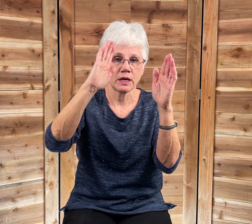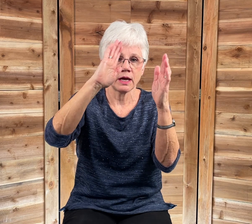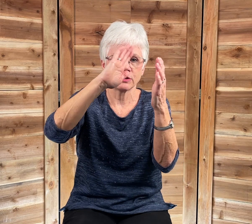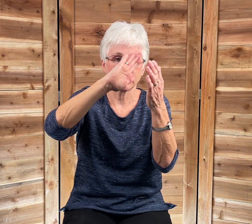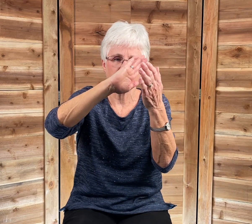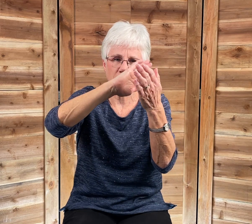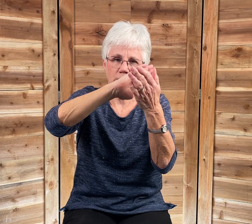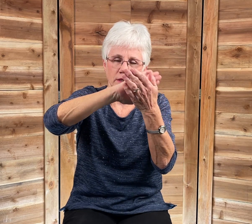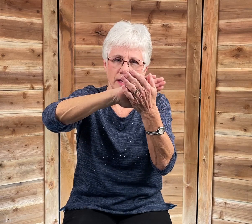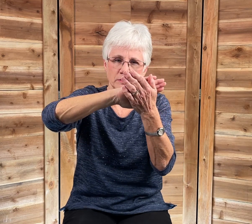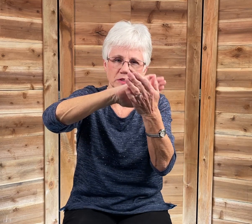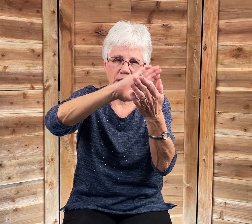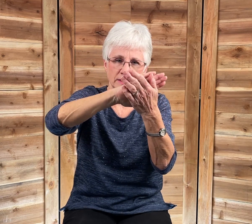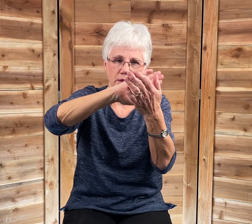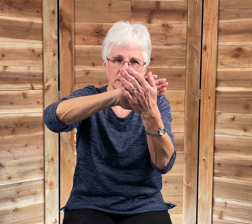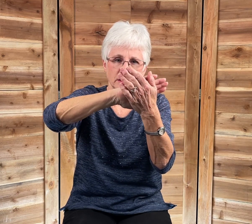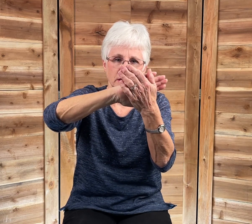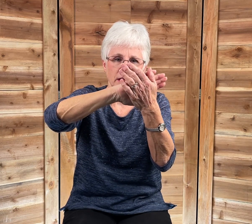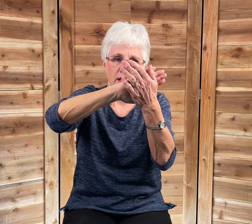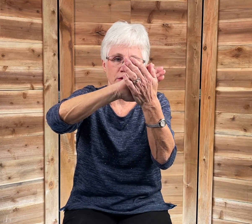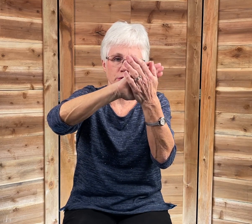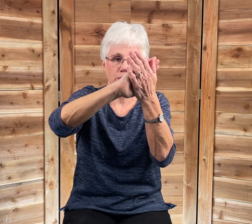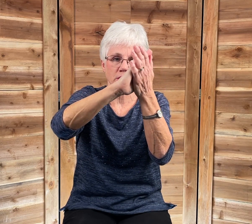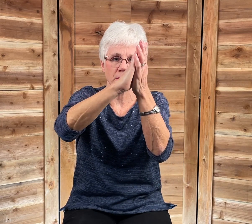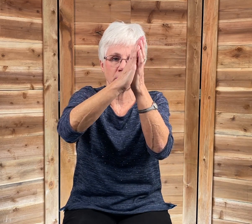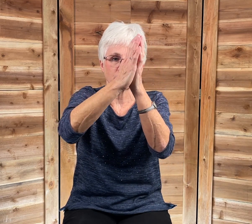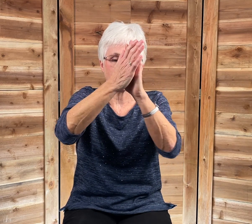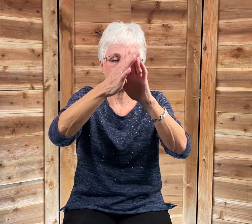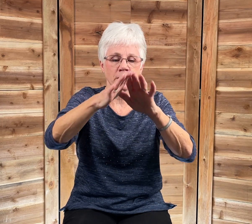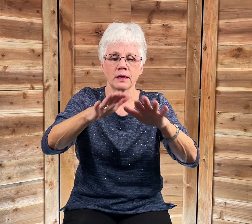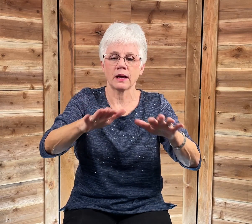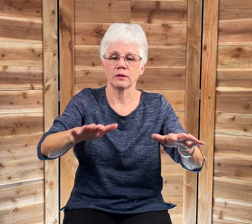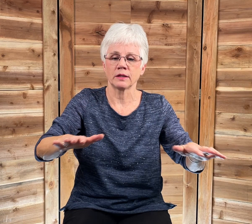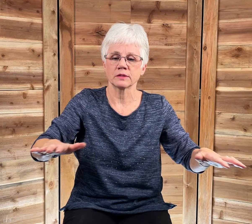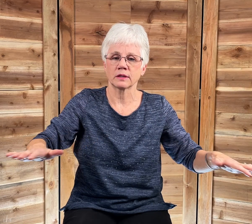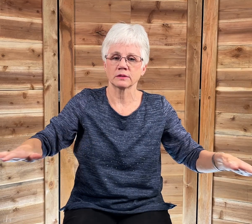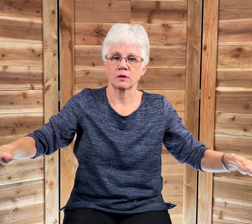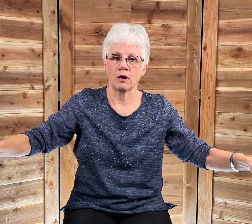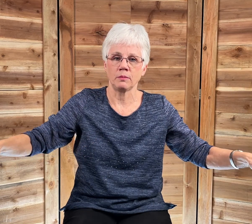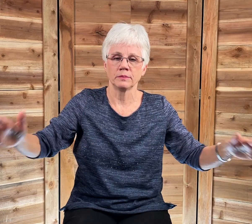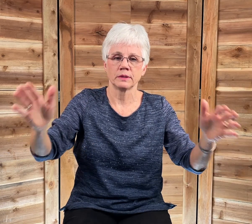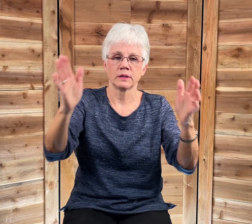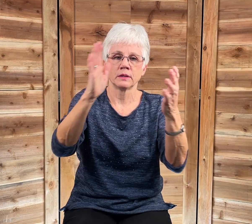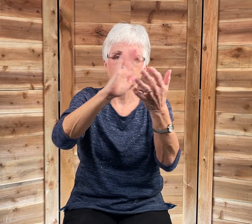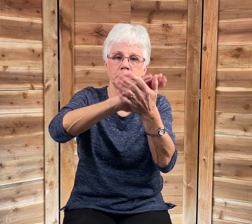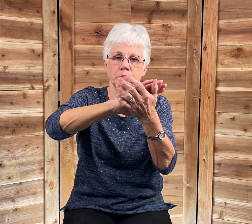together, and you're going to kind of have them slanted and crisscross them and uncross them, and then out like this, like it's